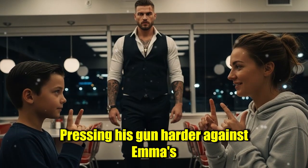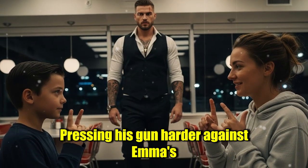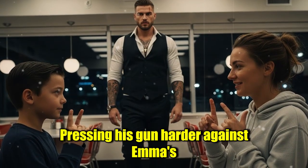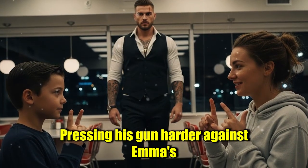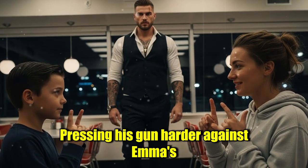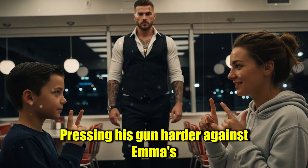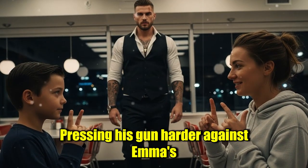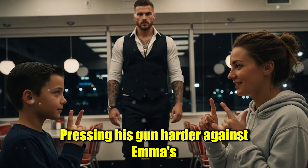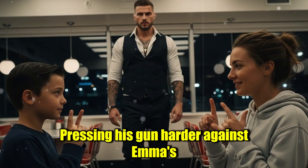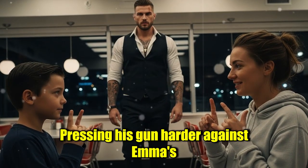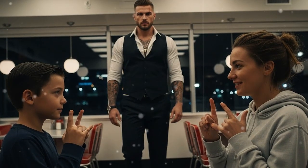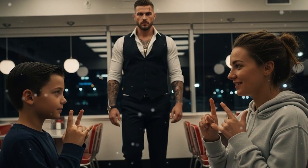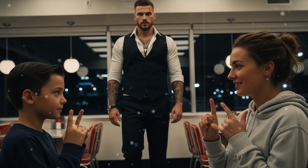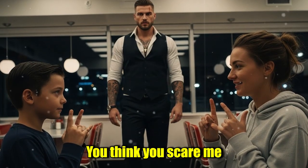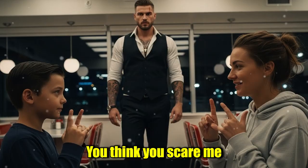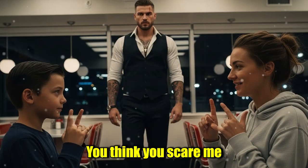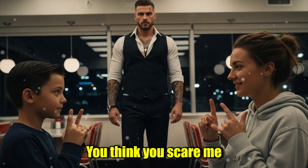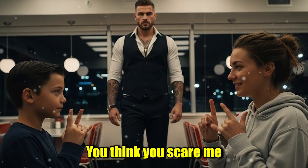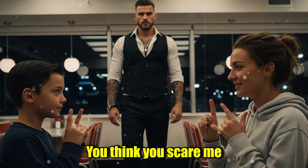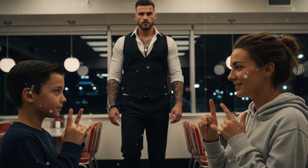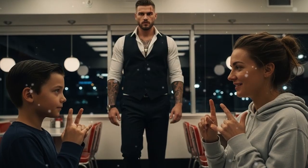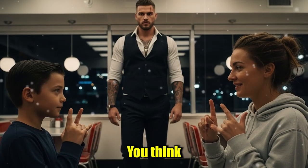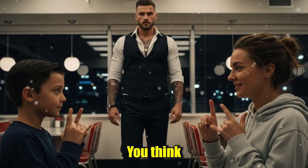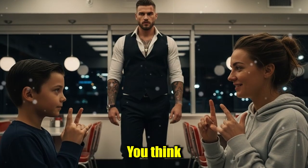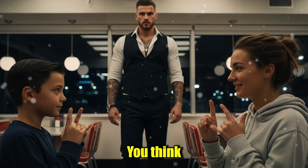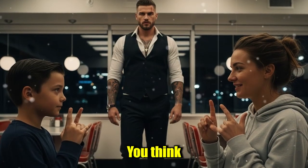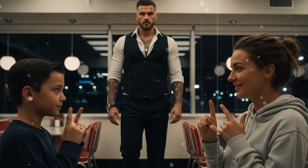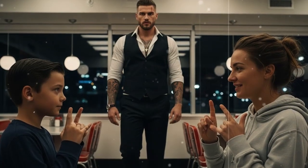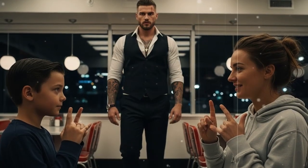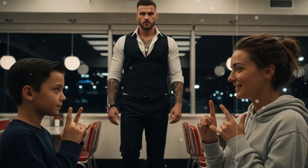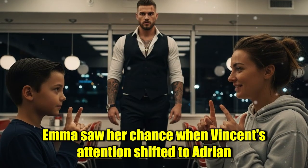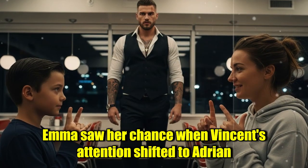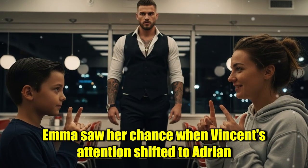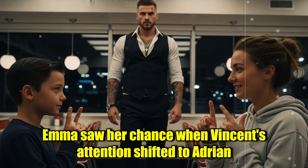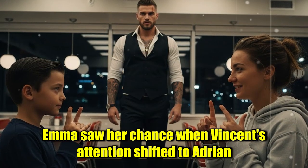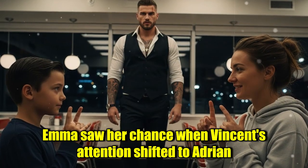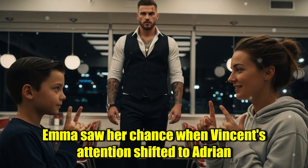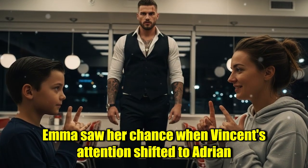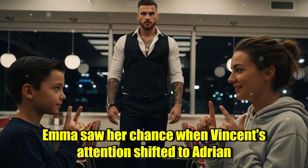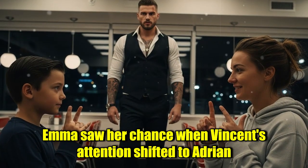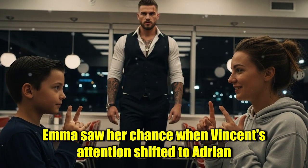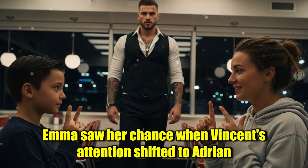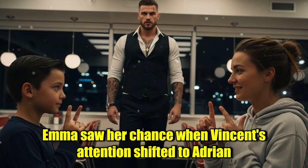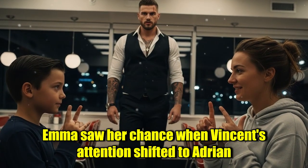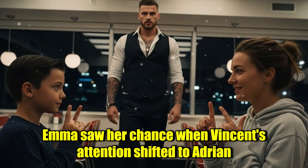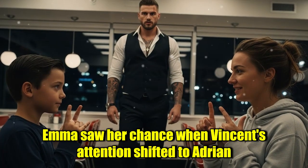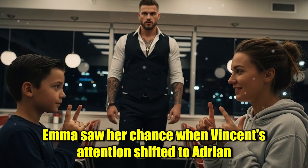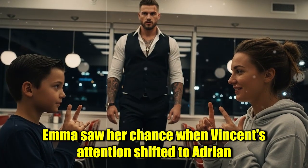gun harder against Emma's head. "You think you scare me?" "You think." Emma saw her chance when Vincent's attention shifted to